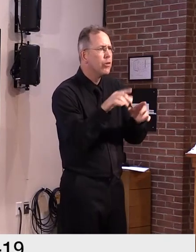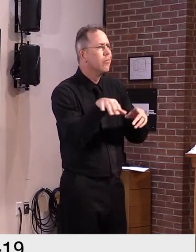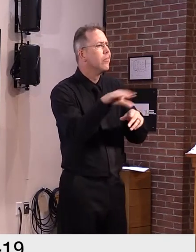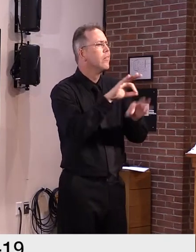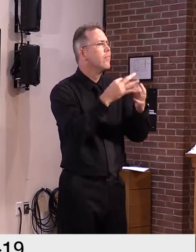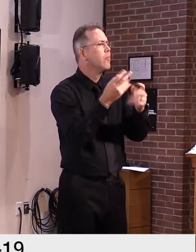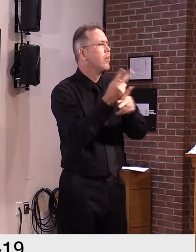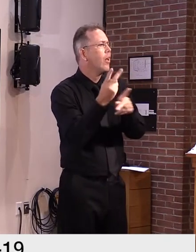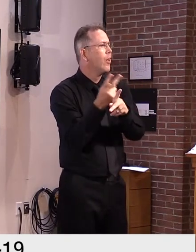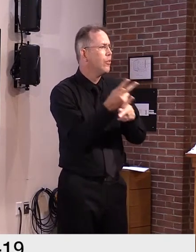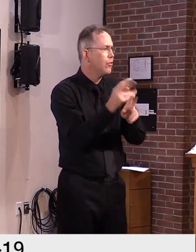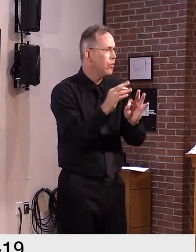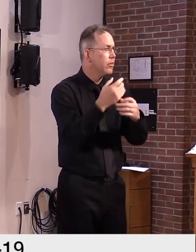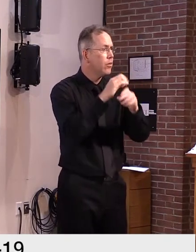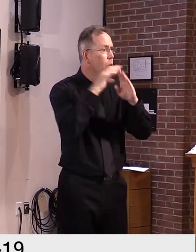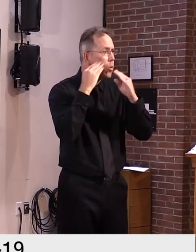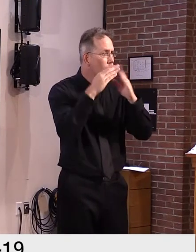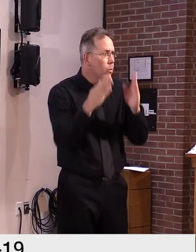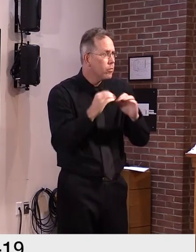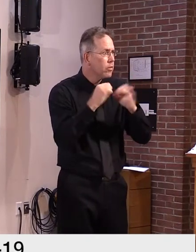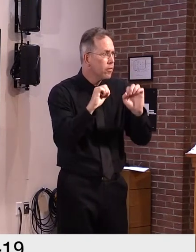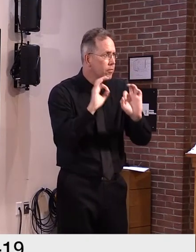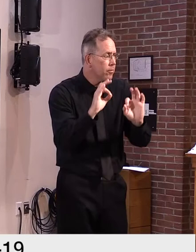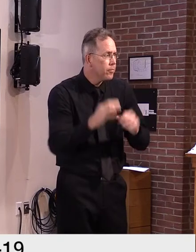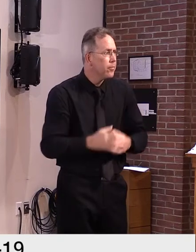status where we are.